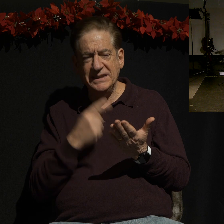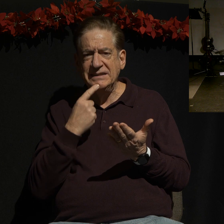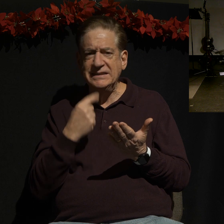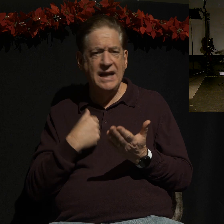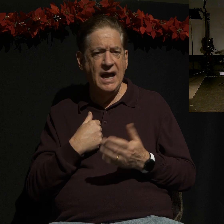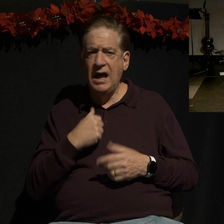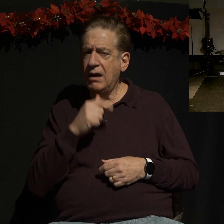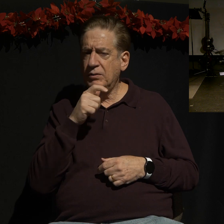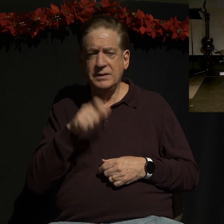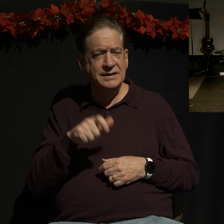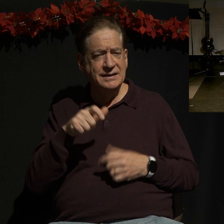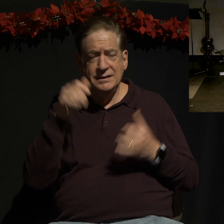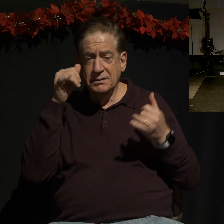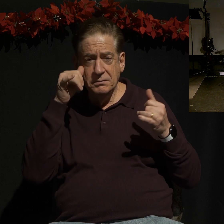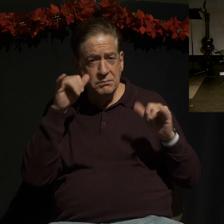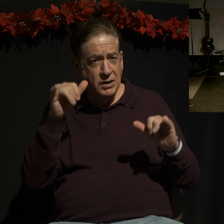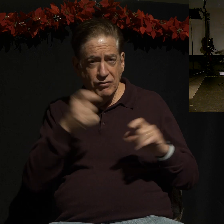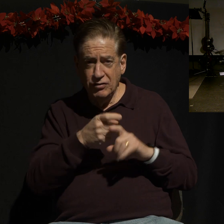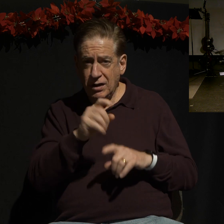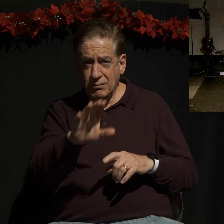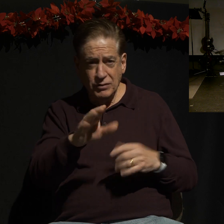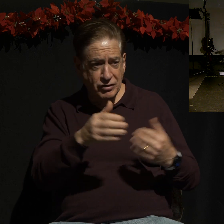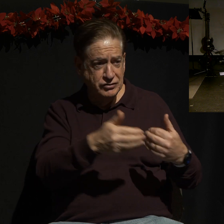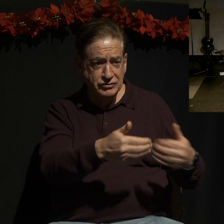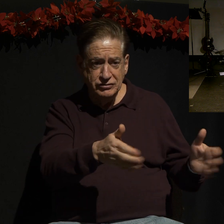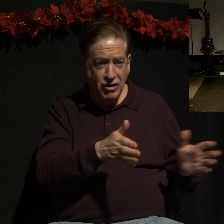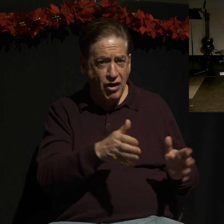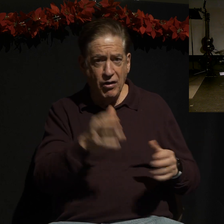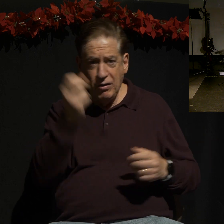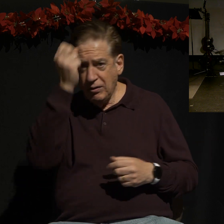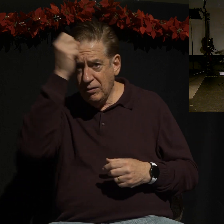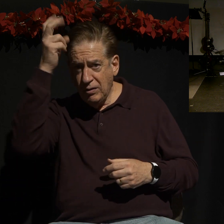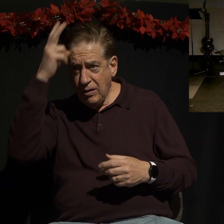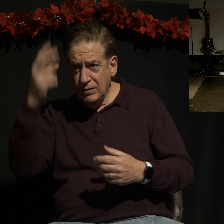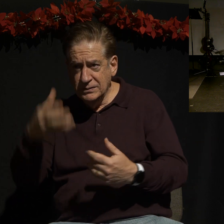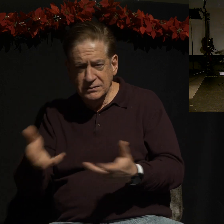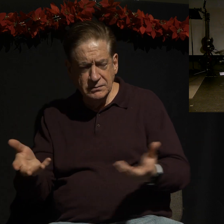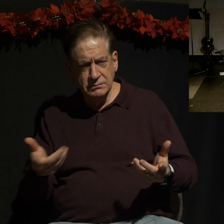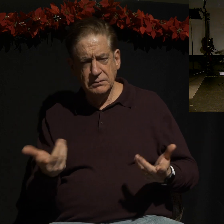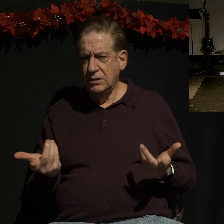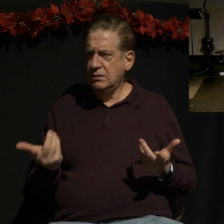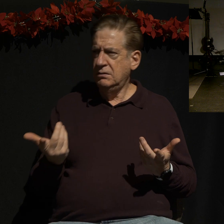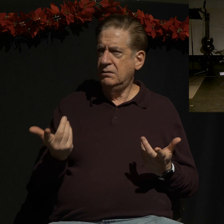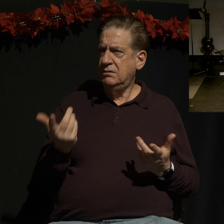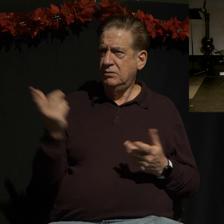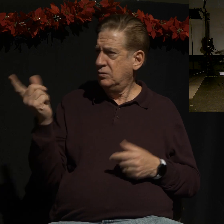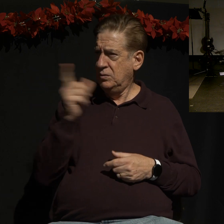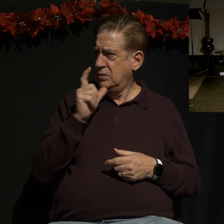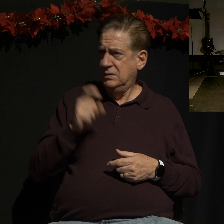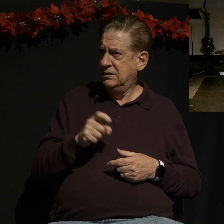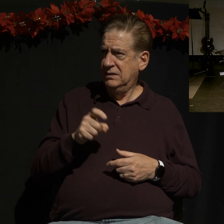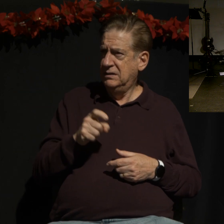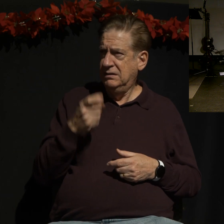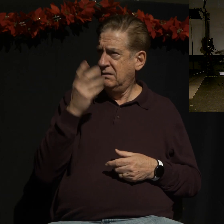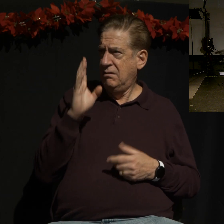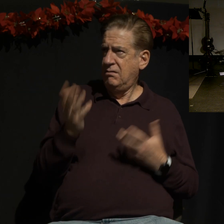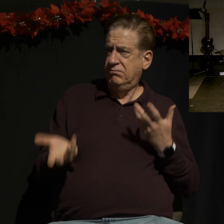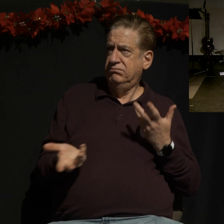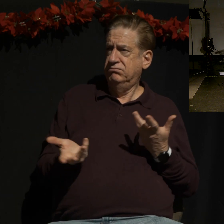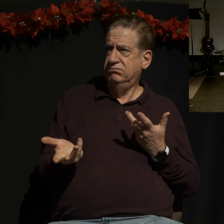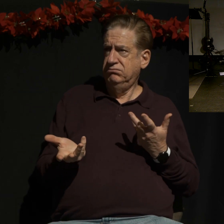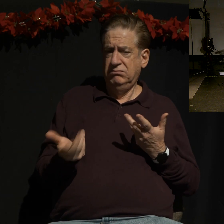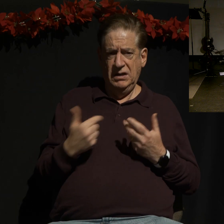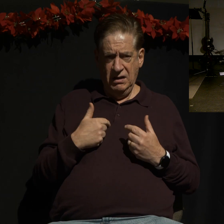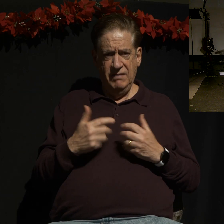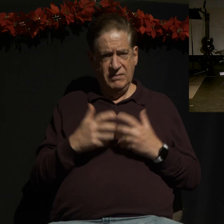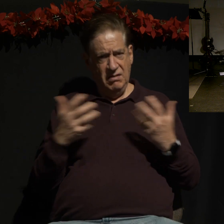have no need of the bull from your stall or the goats from your pens. And you might be like, well, God, if you don't need this, I